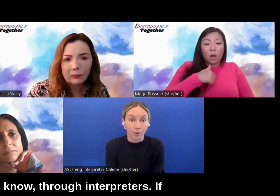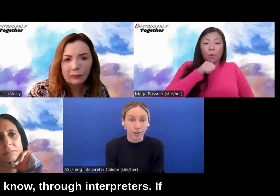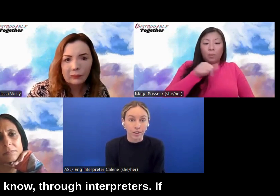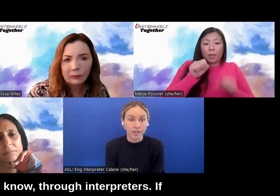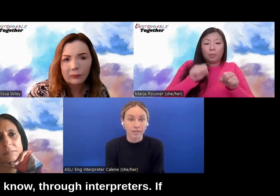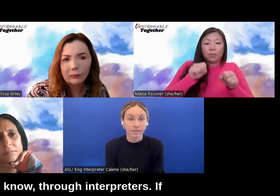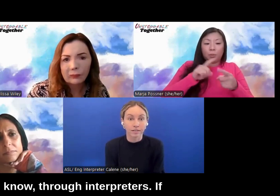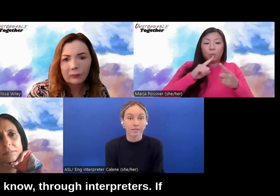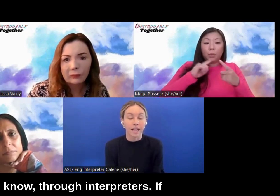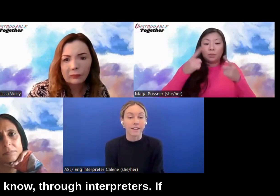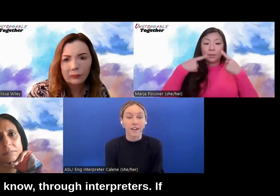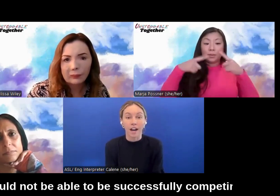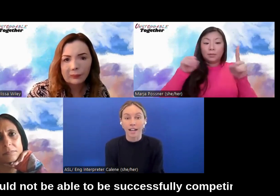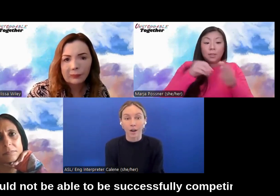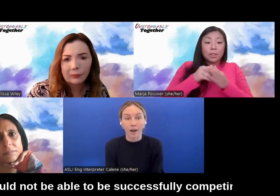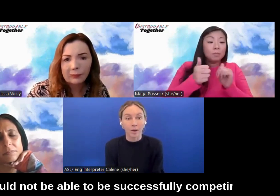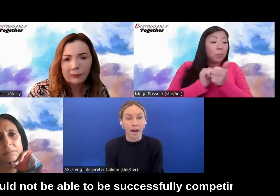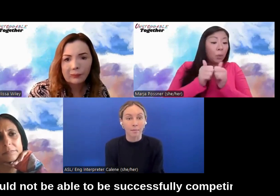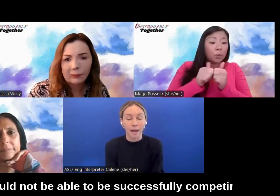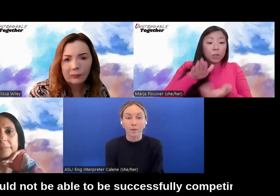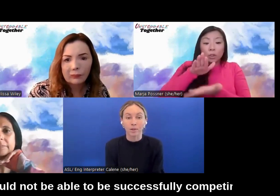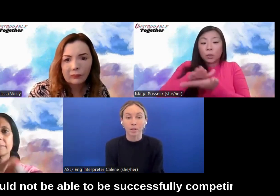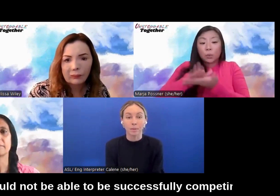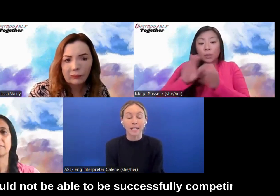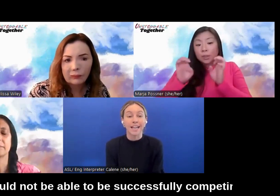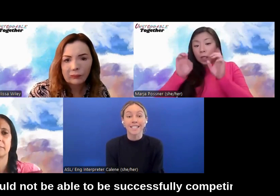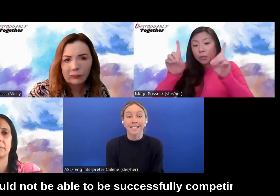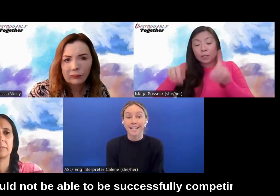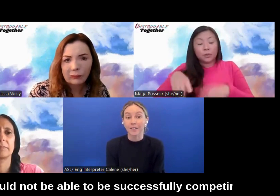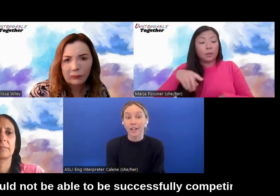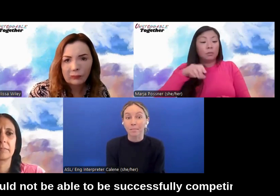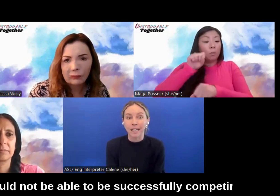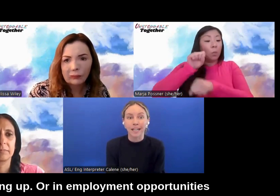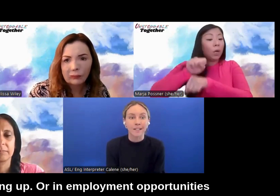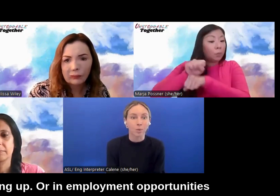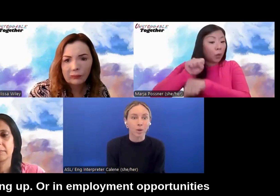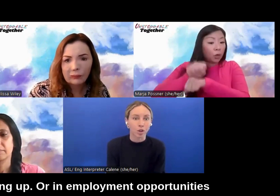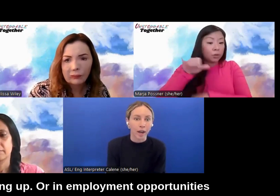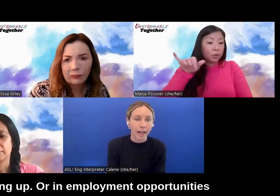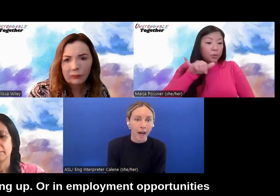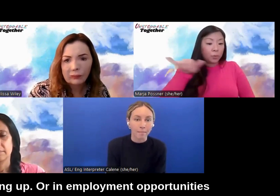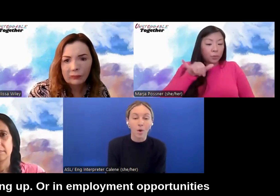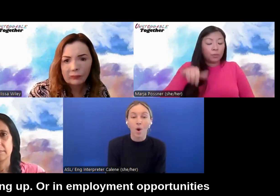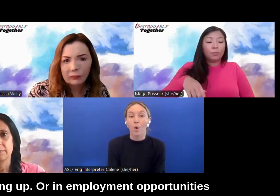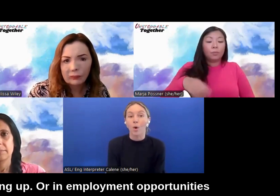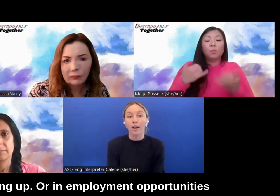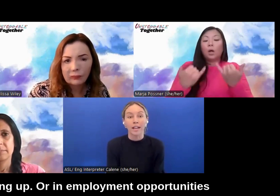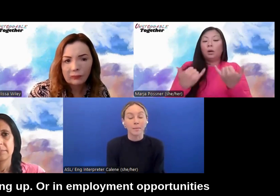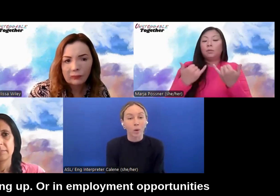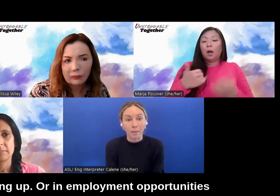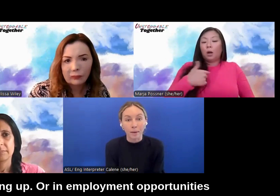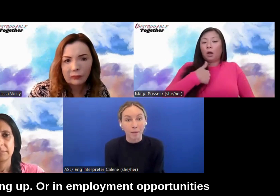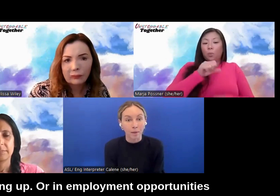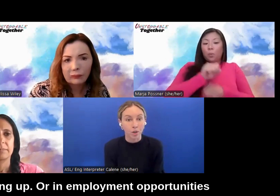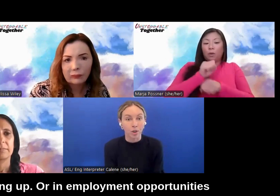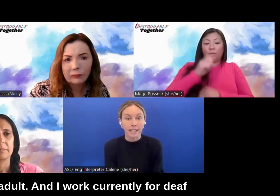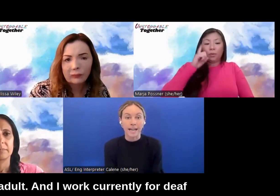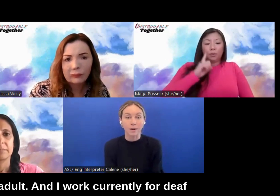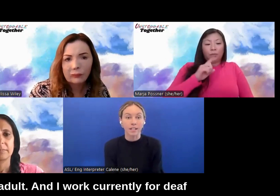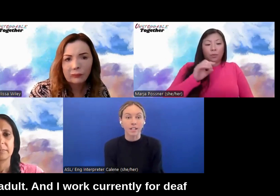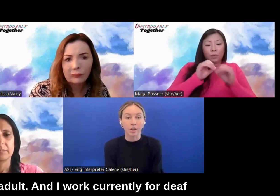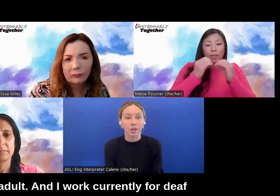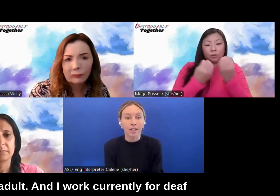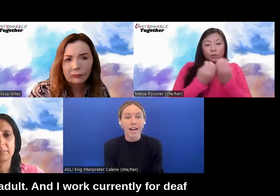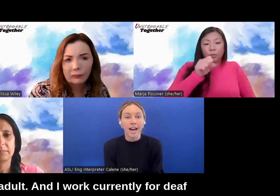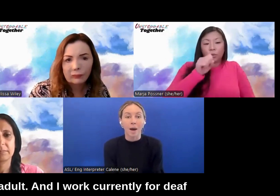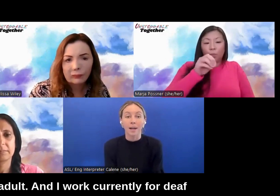through interpreters. If not, I would not be able to be successfully competing in sports growing up or in employment opportunities